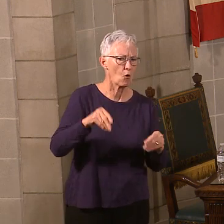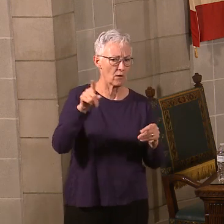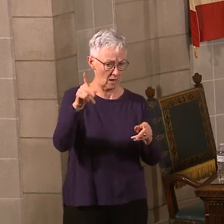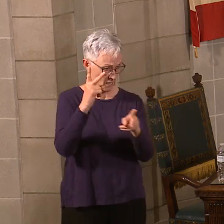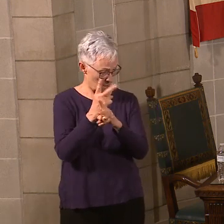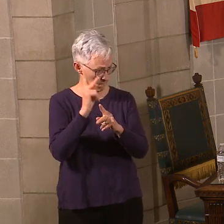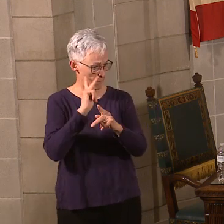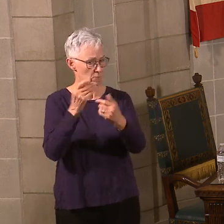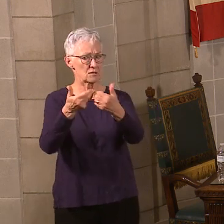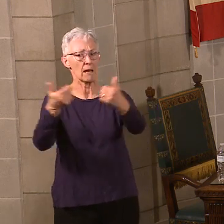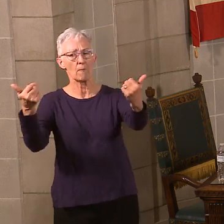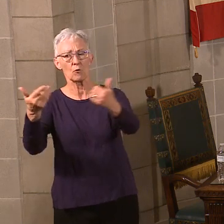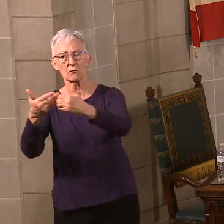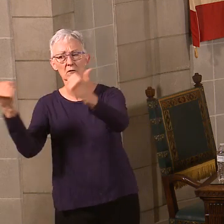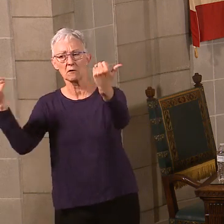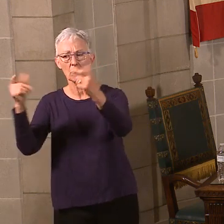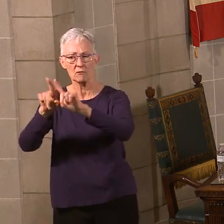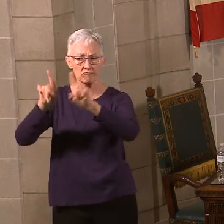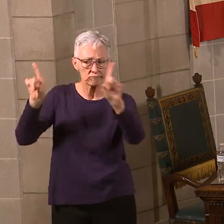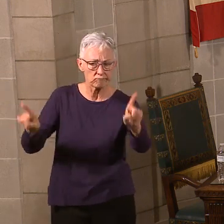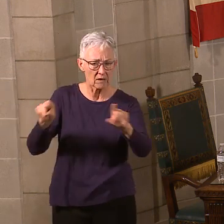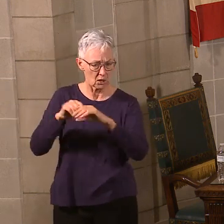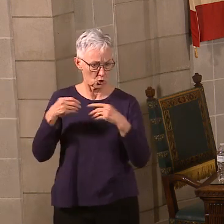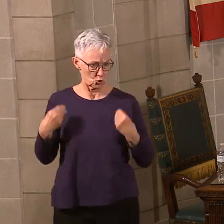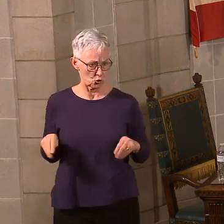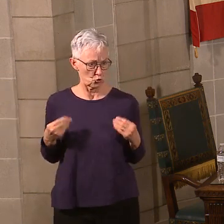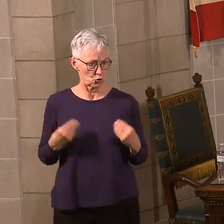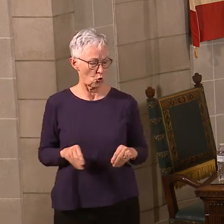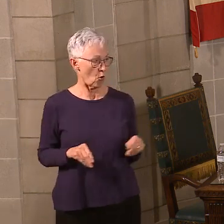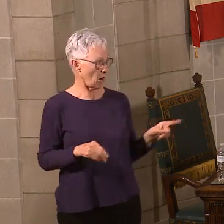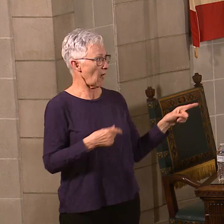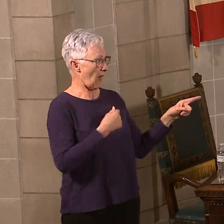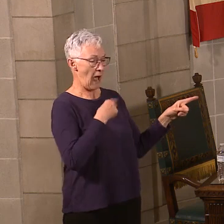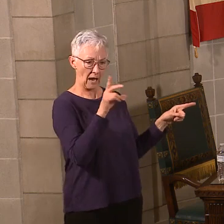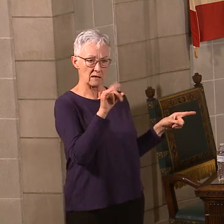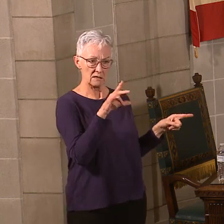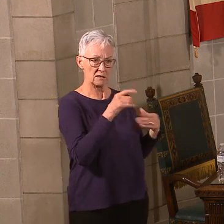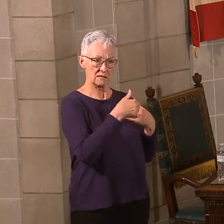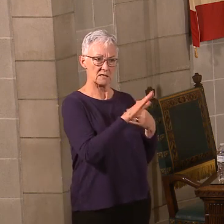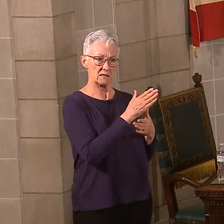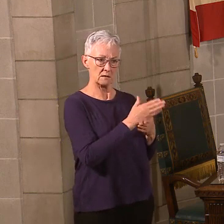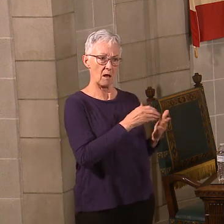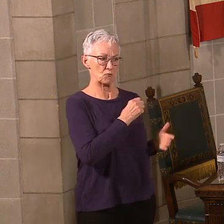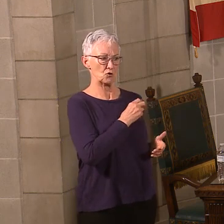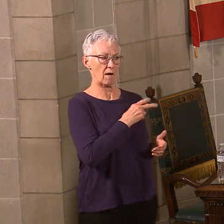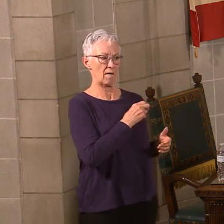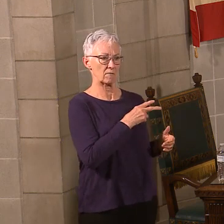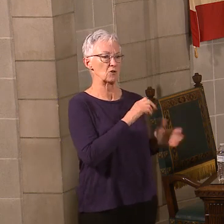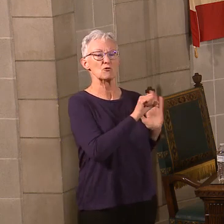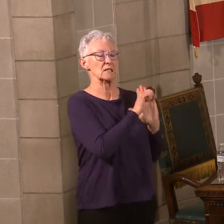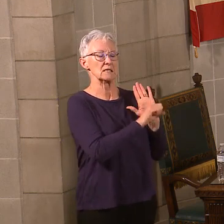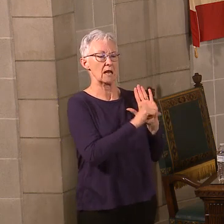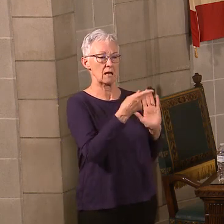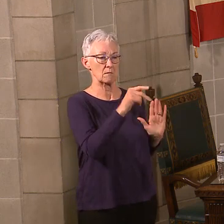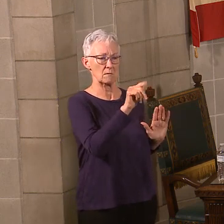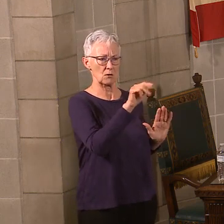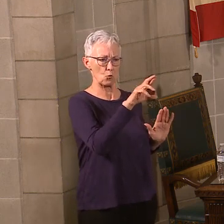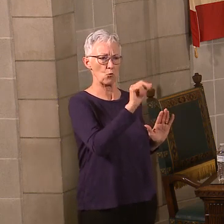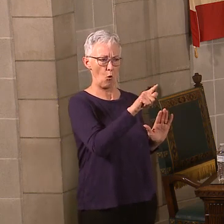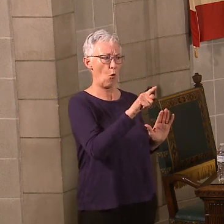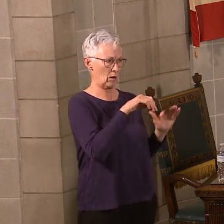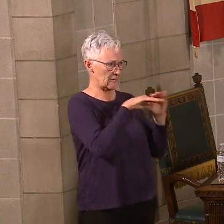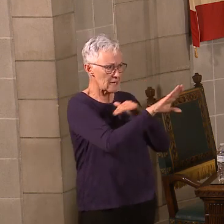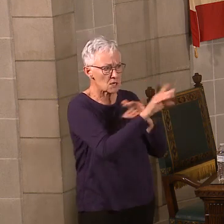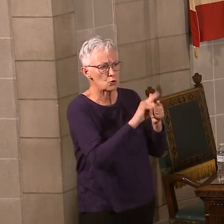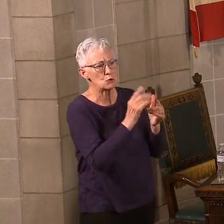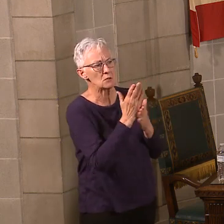They looked and they made actions. They took steps to be able to limit the number of people coming in, to spread them out. So we saw that when you talk to somebody and you